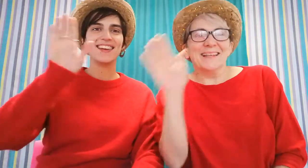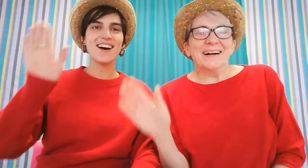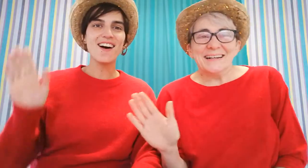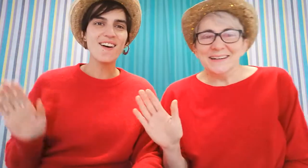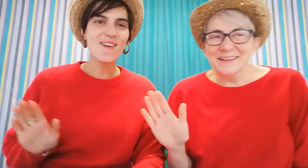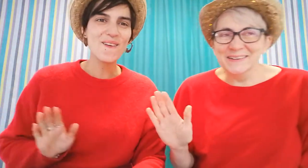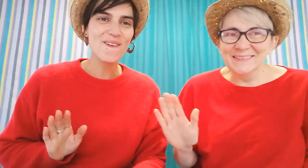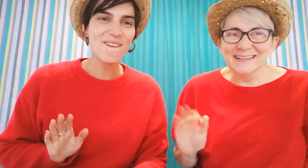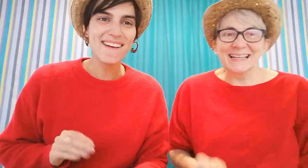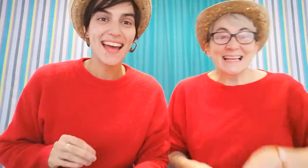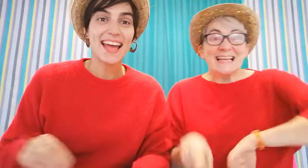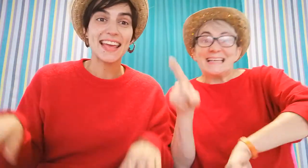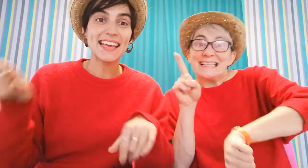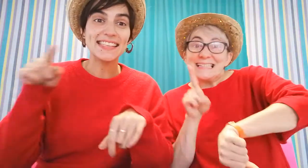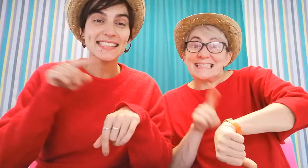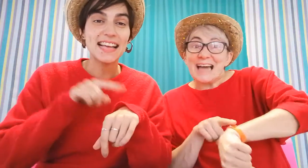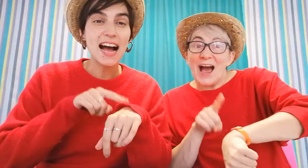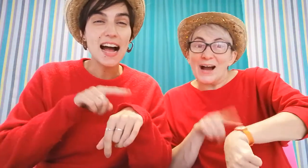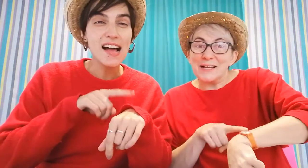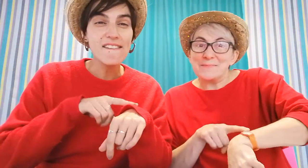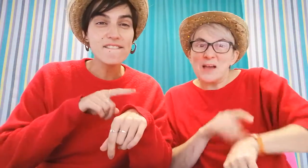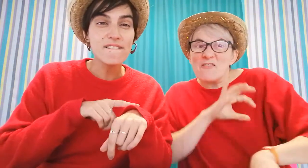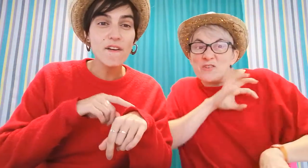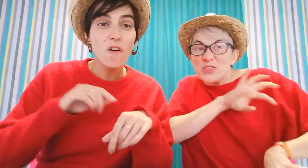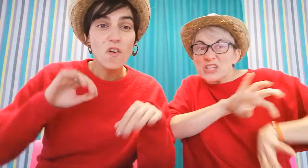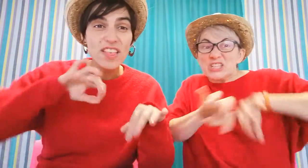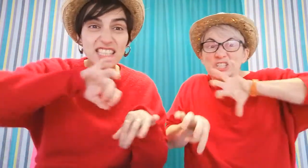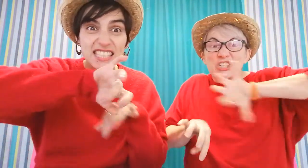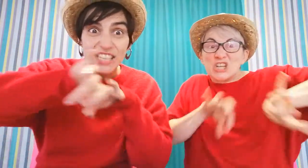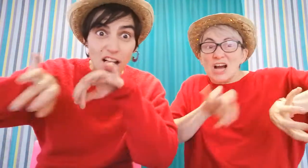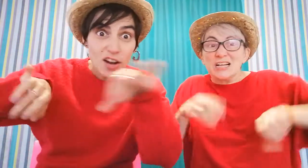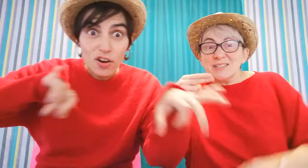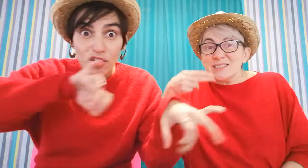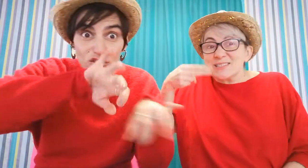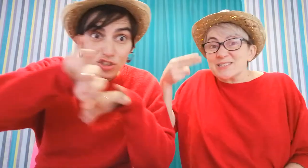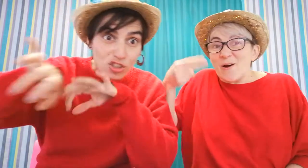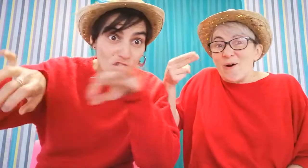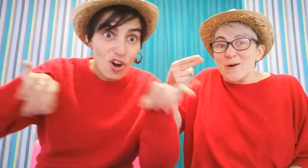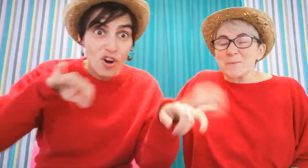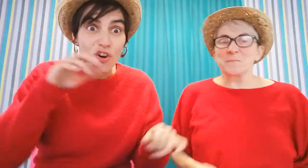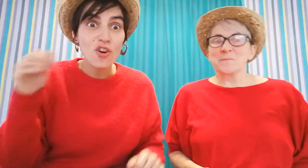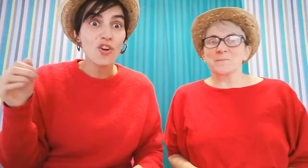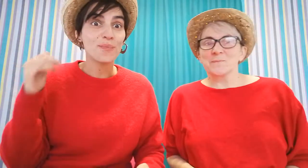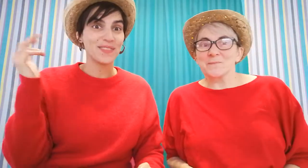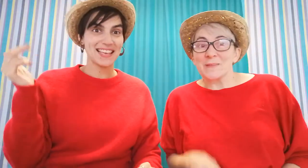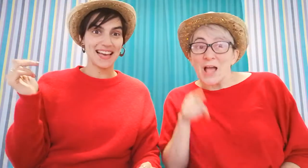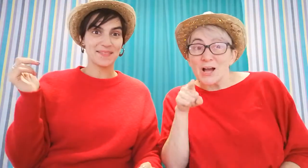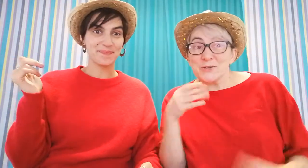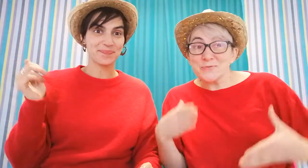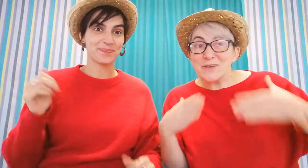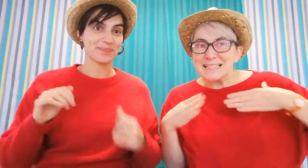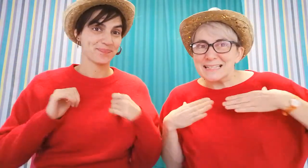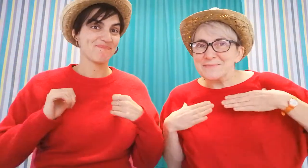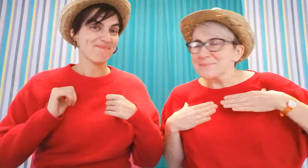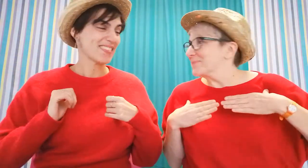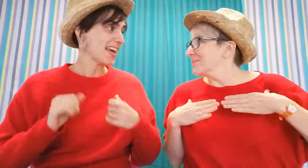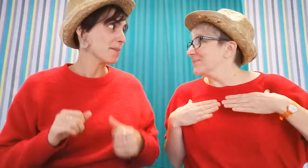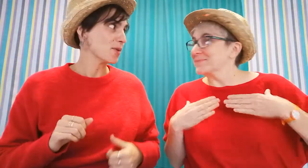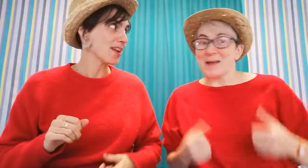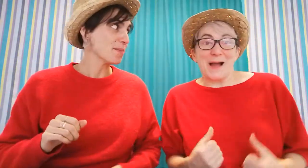Hello! It's time for the jungle song! Are you ready? Yeah, I'm ready, Molly.